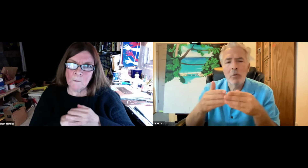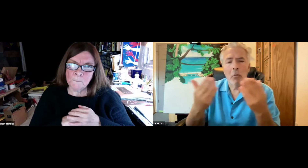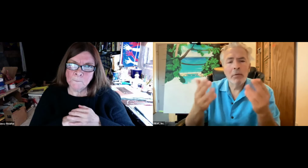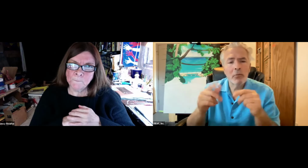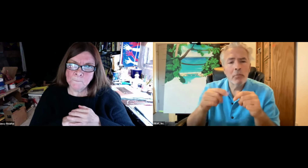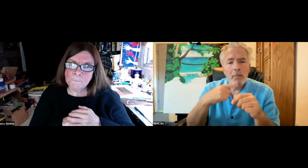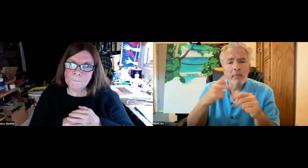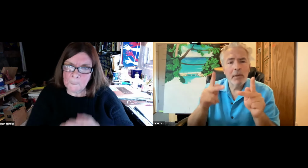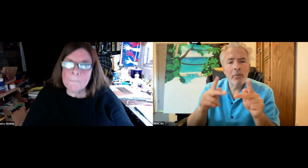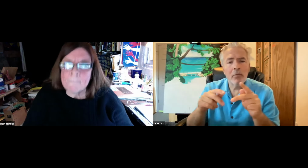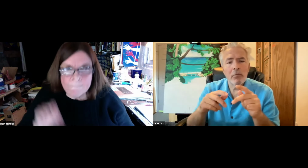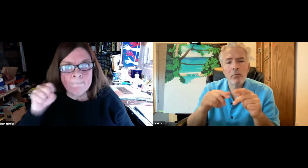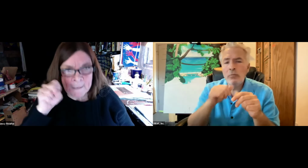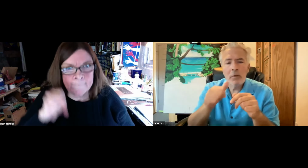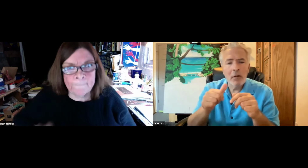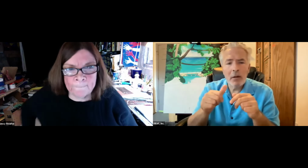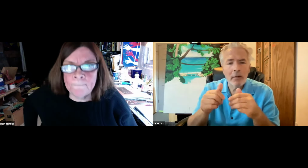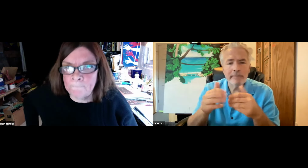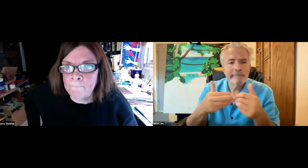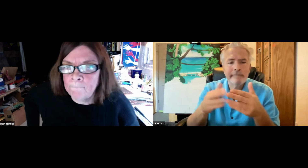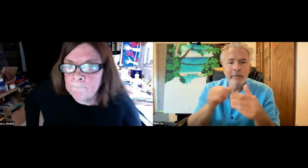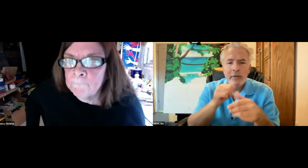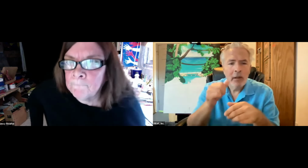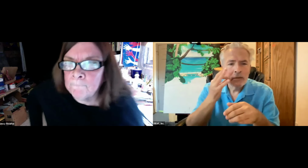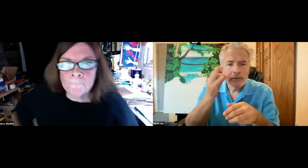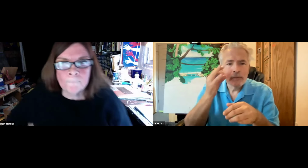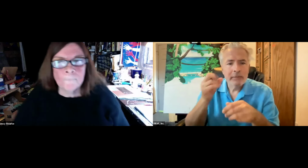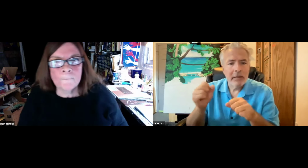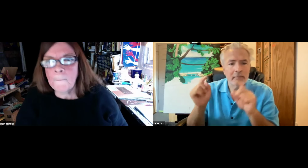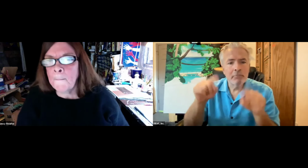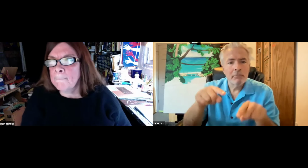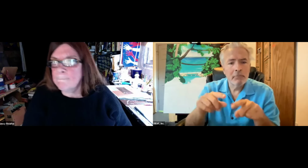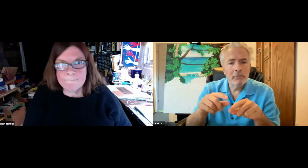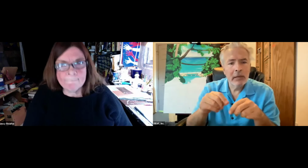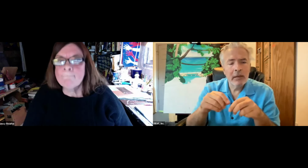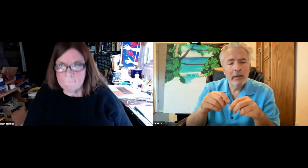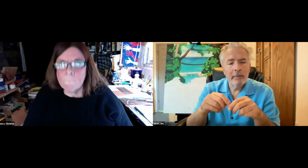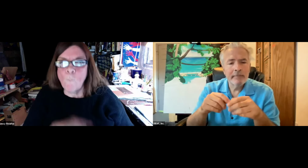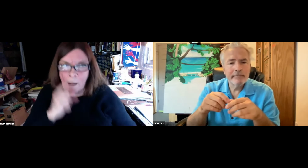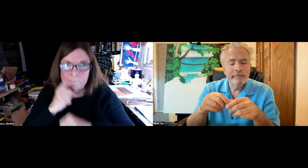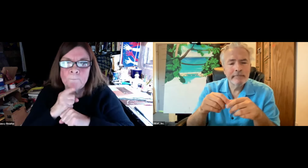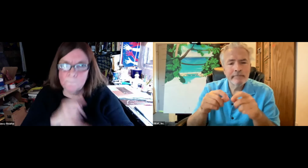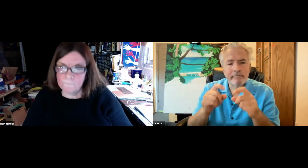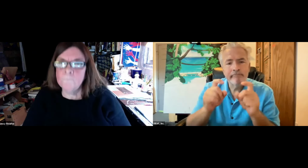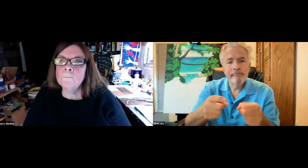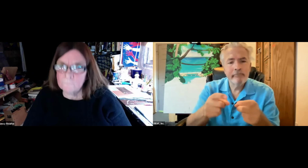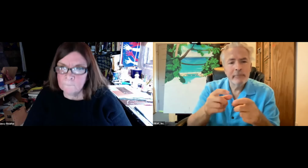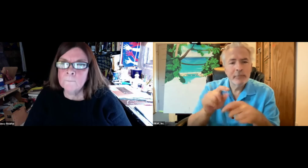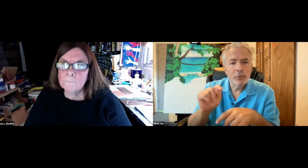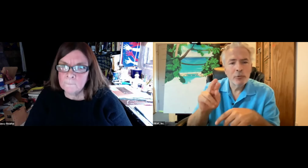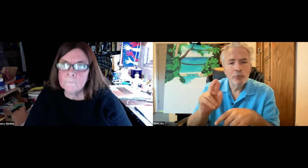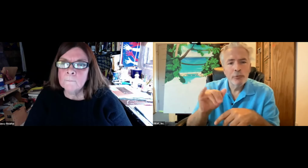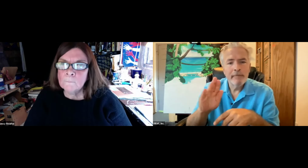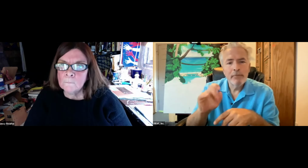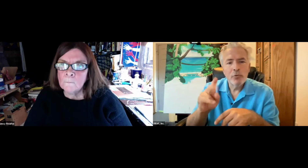be in the company of other tribes. Oh, so it's open to the public, right? It's, you don't have to be a native to actually visit,